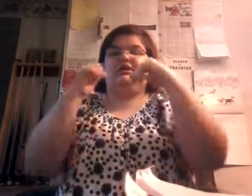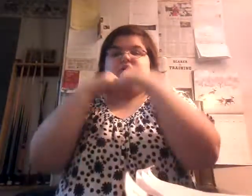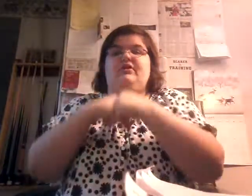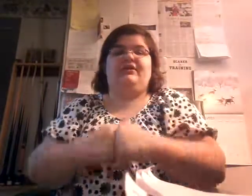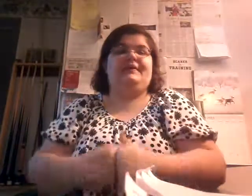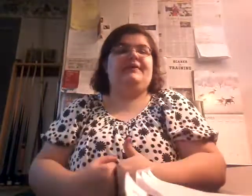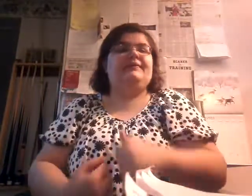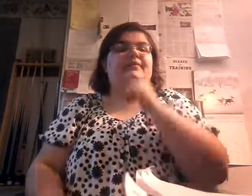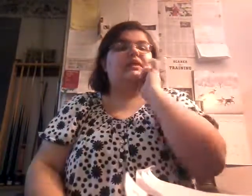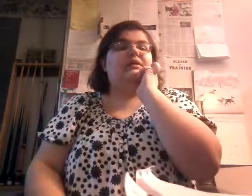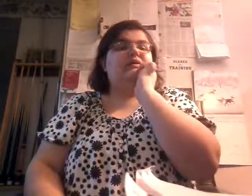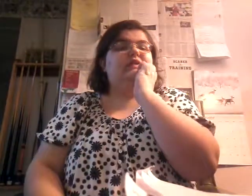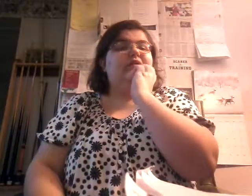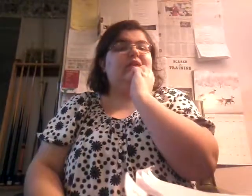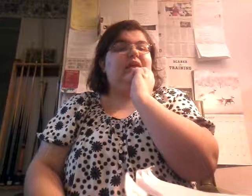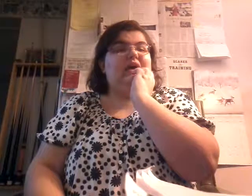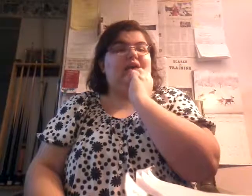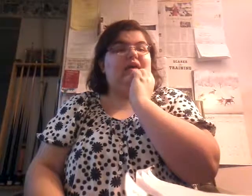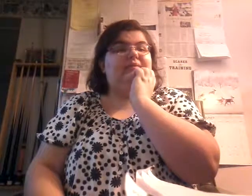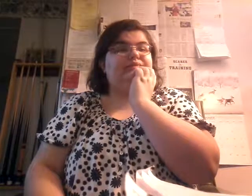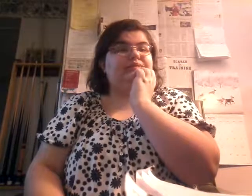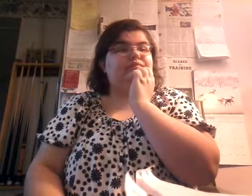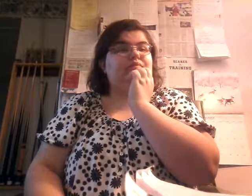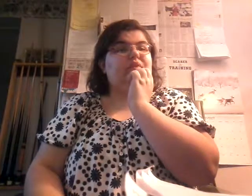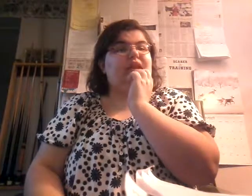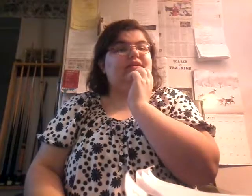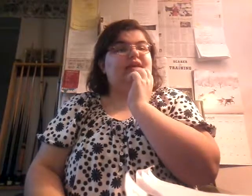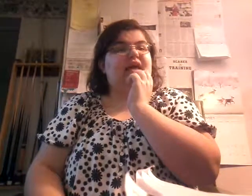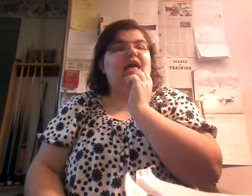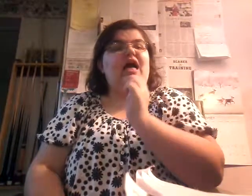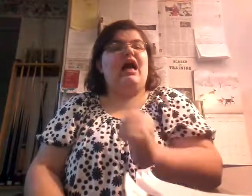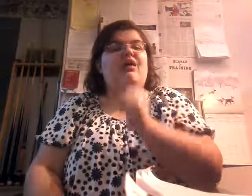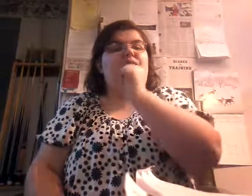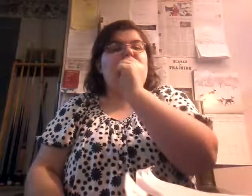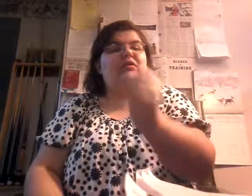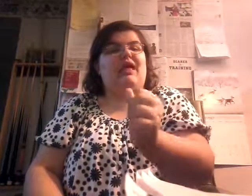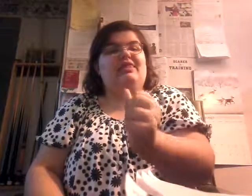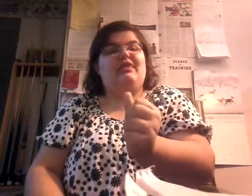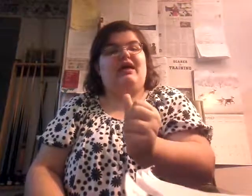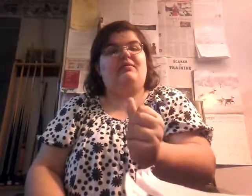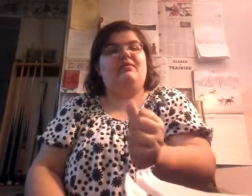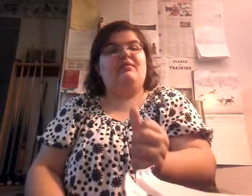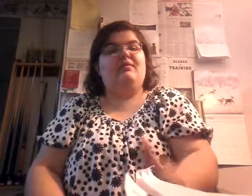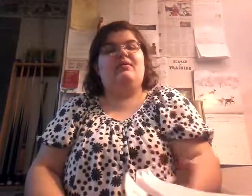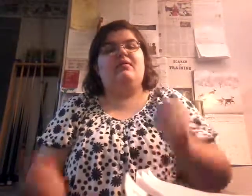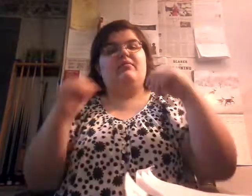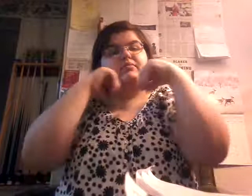general. So and I say, I won't let them break